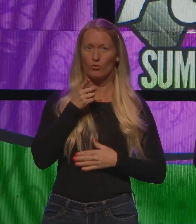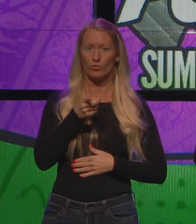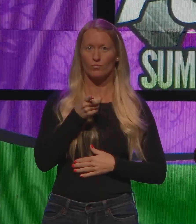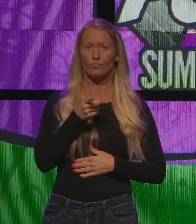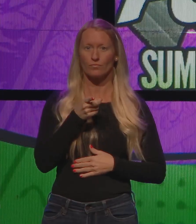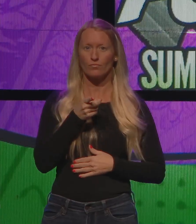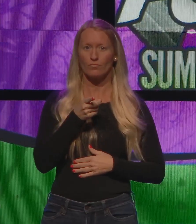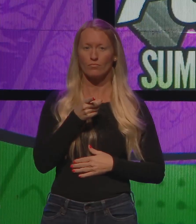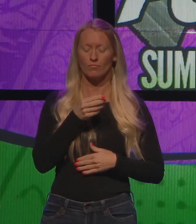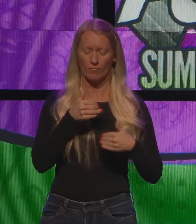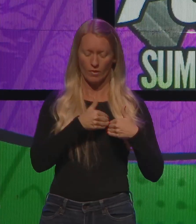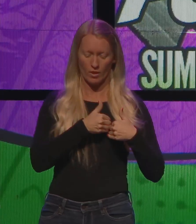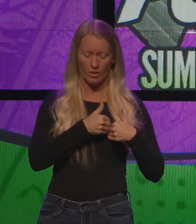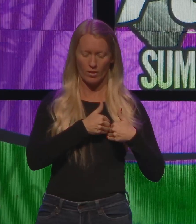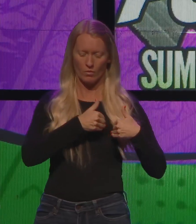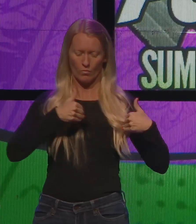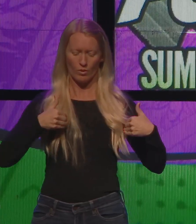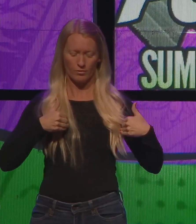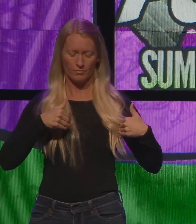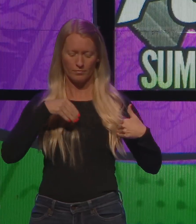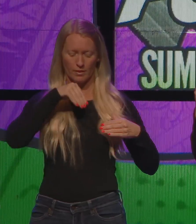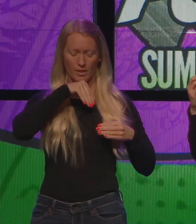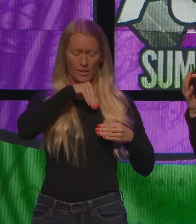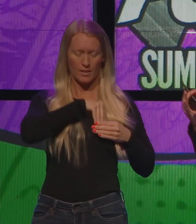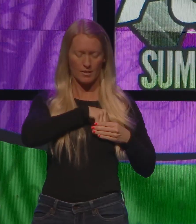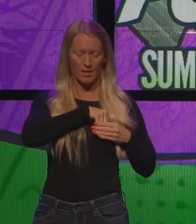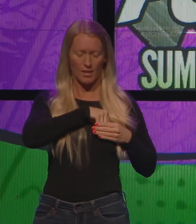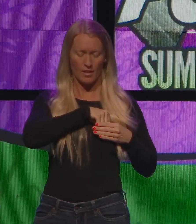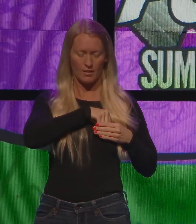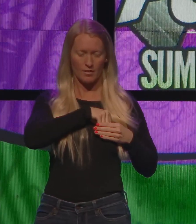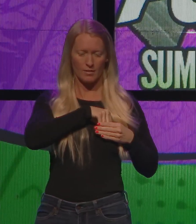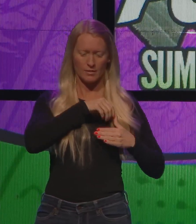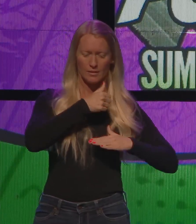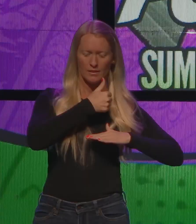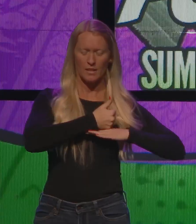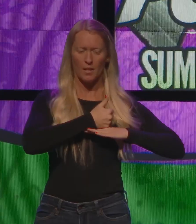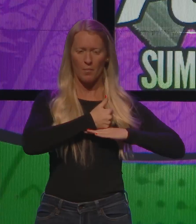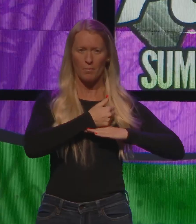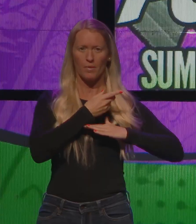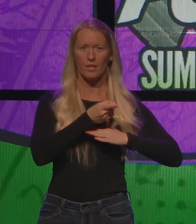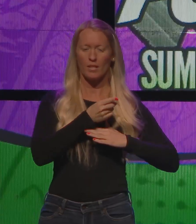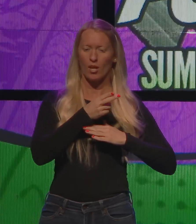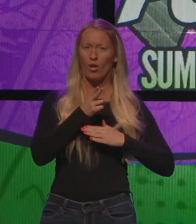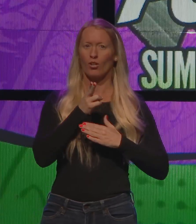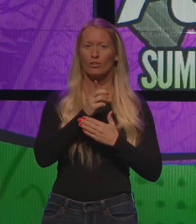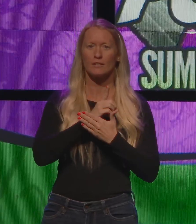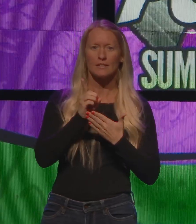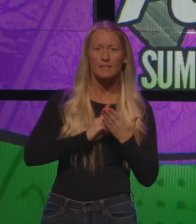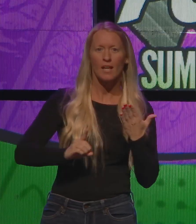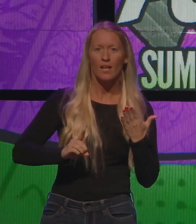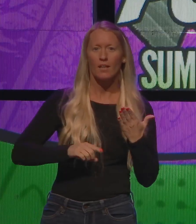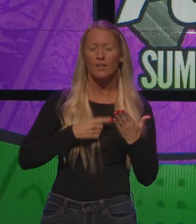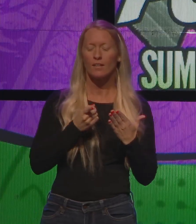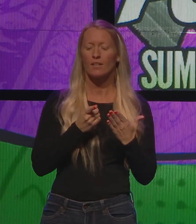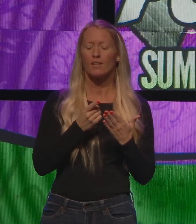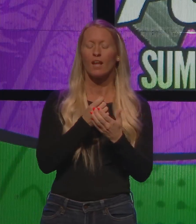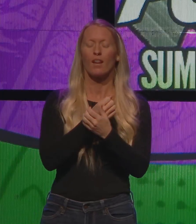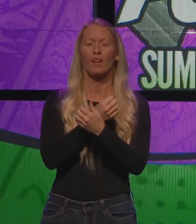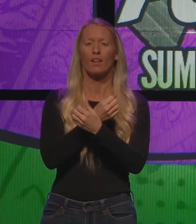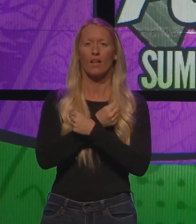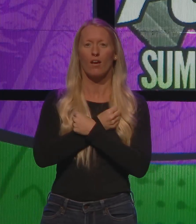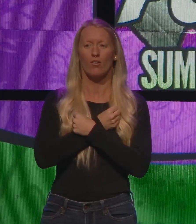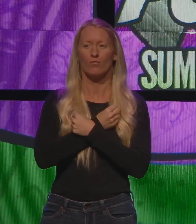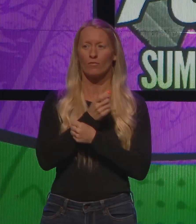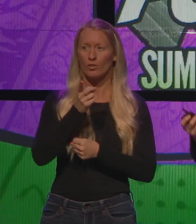who we are is love. It was embedded in our design. You are full of